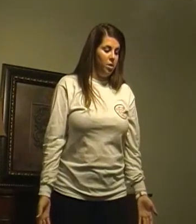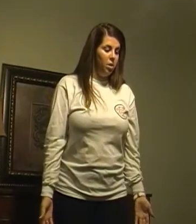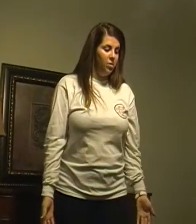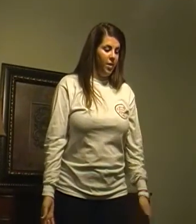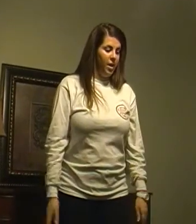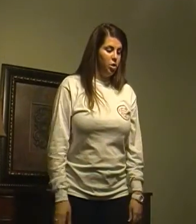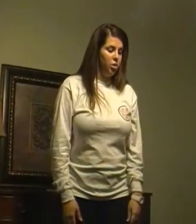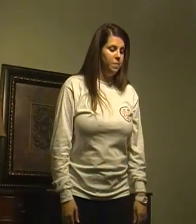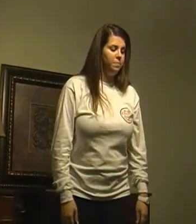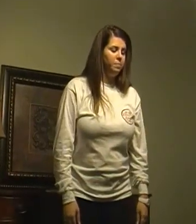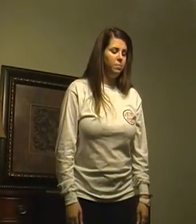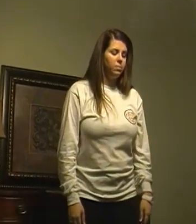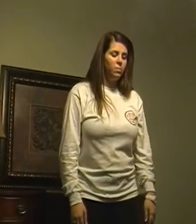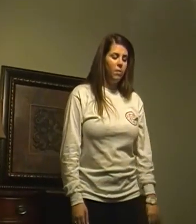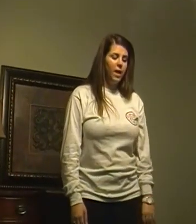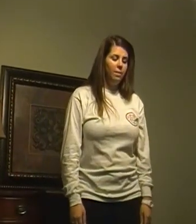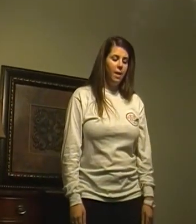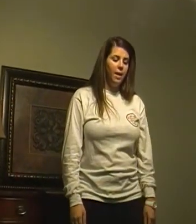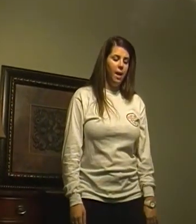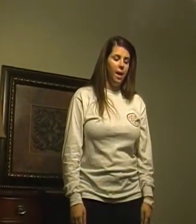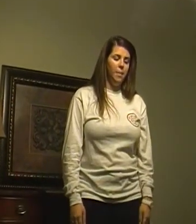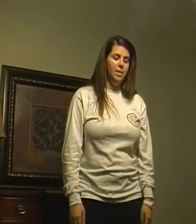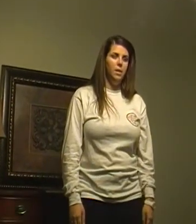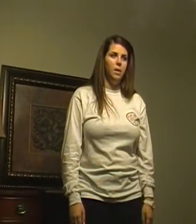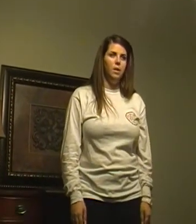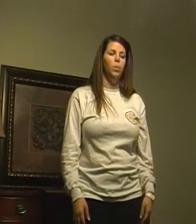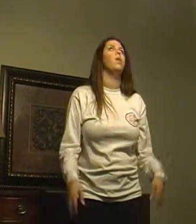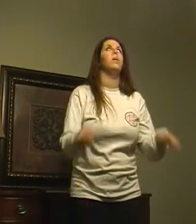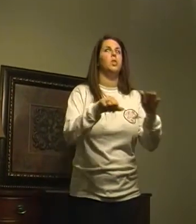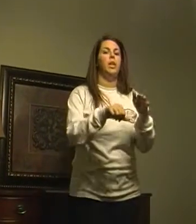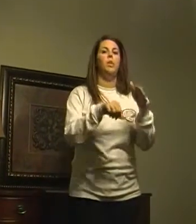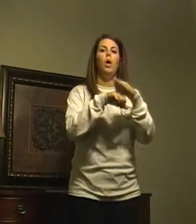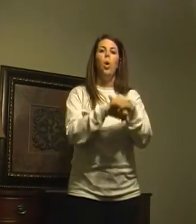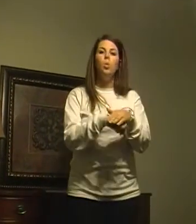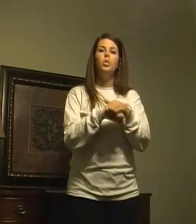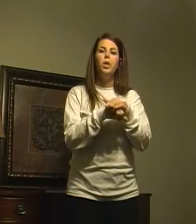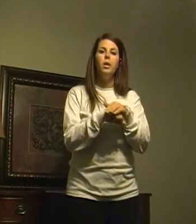as you're finished. And then it's gonna, well, I'm sorry, you're gonna hold your,